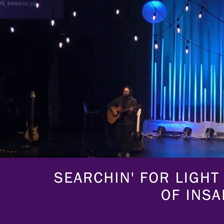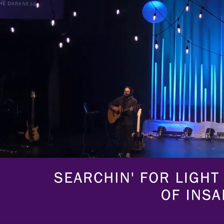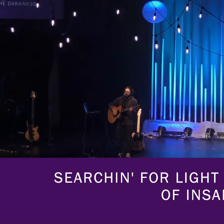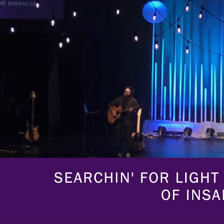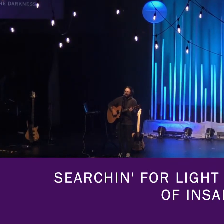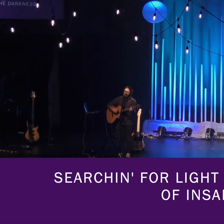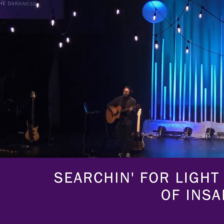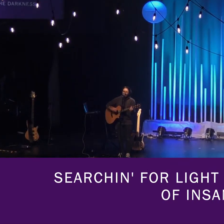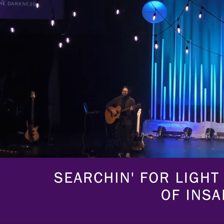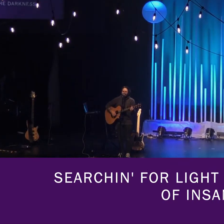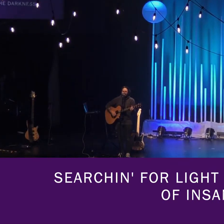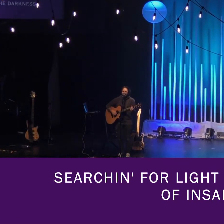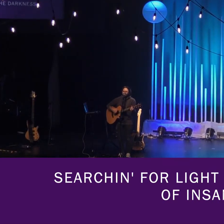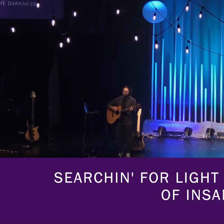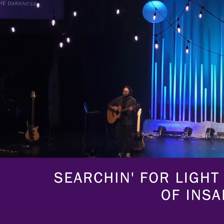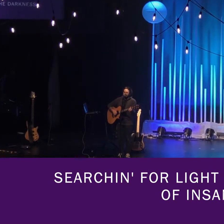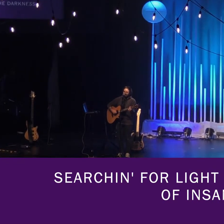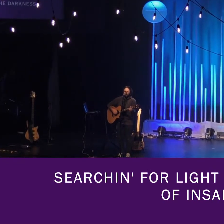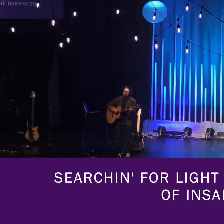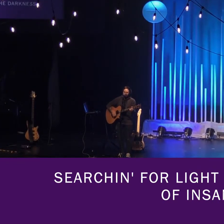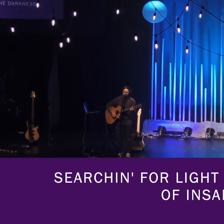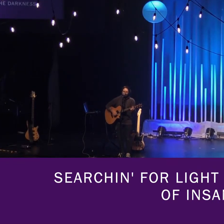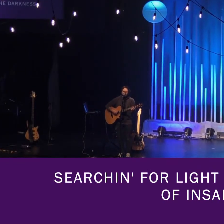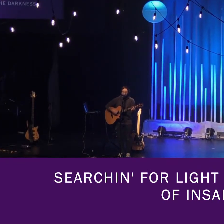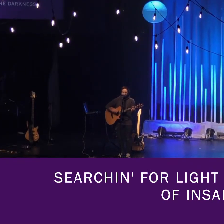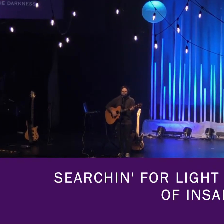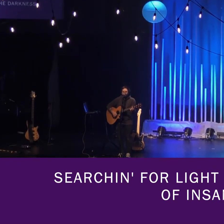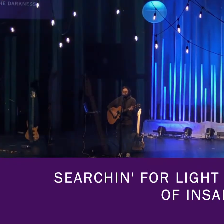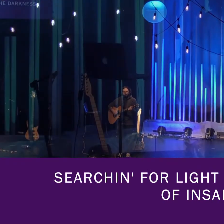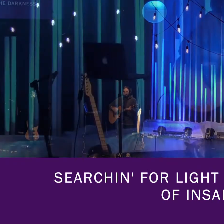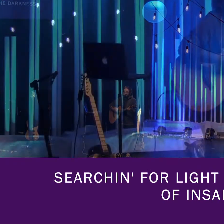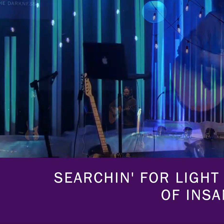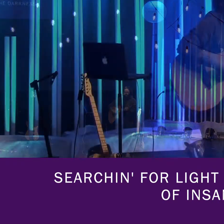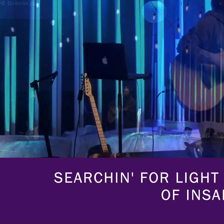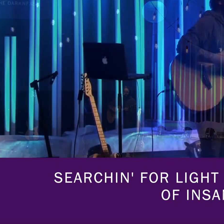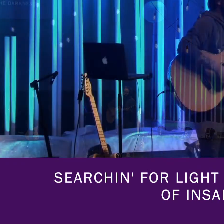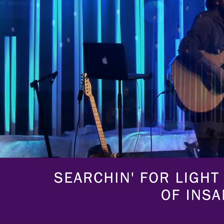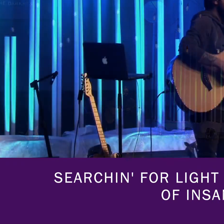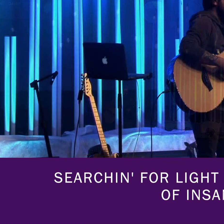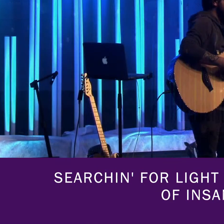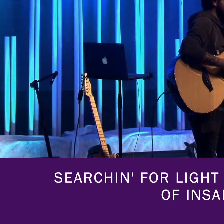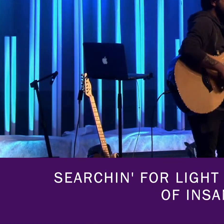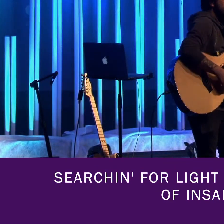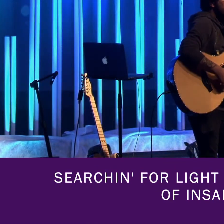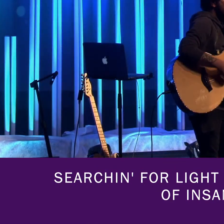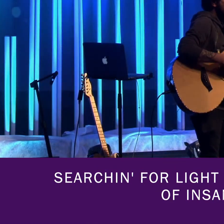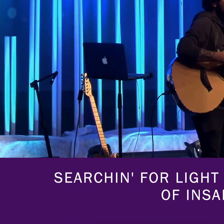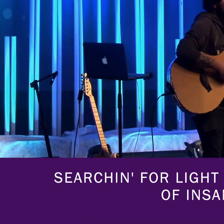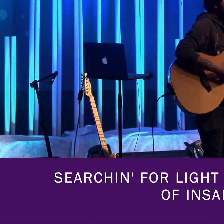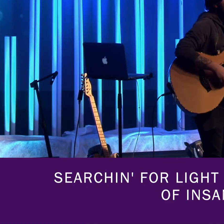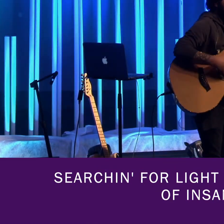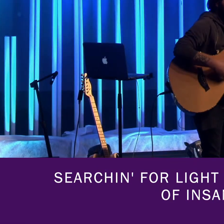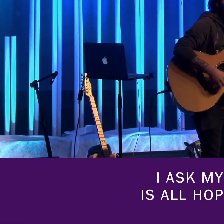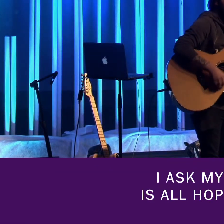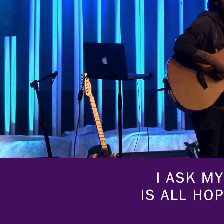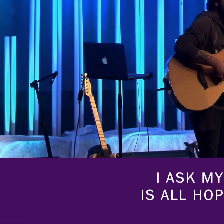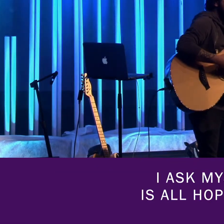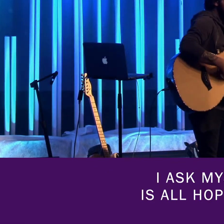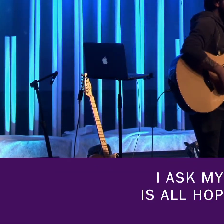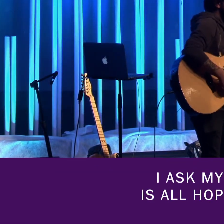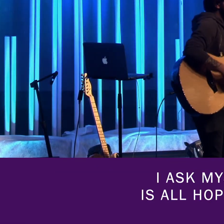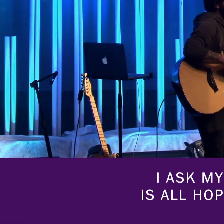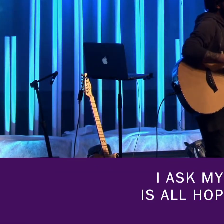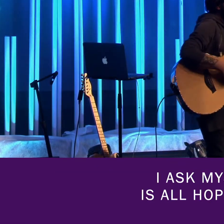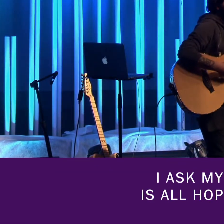searching for light in the darkness of insanity. Oh yeah,